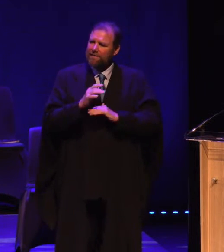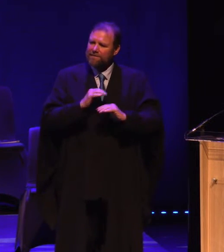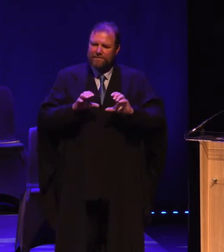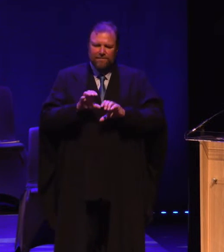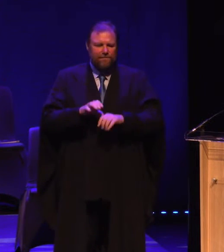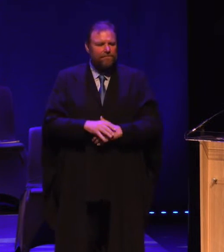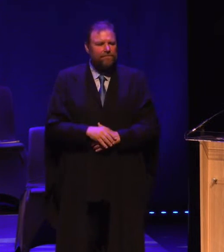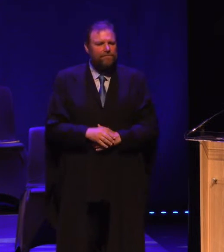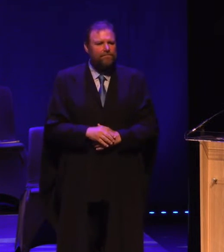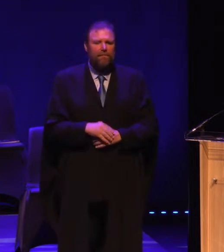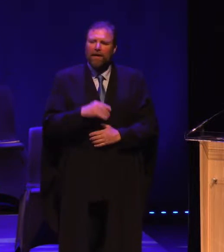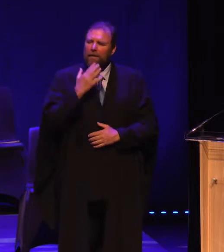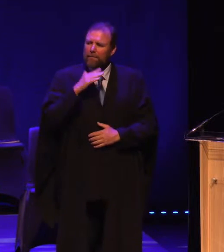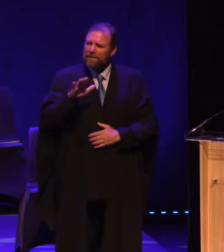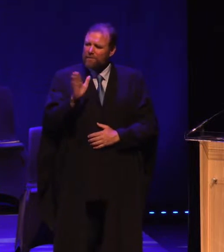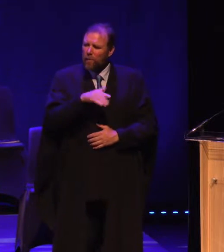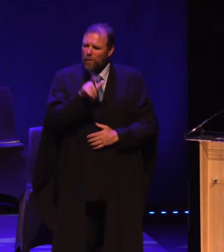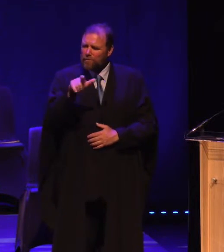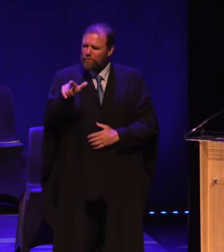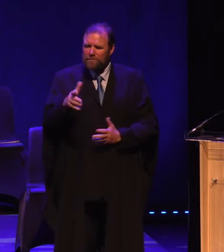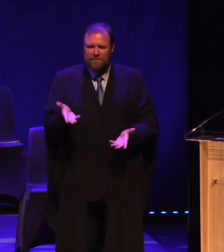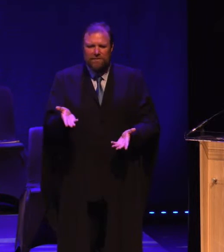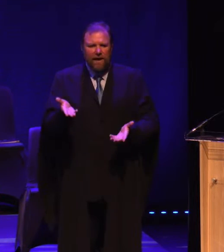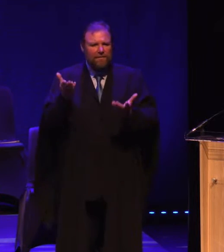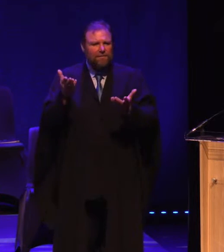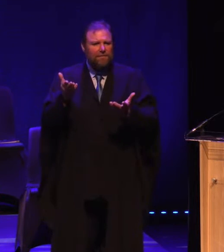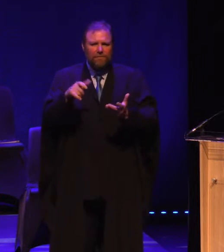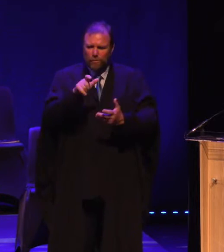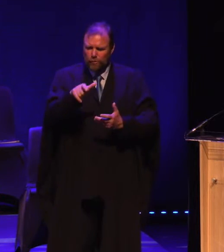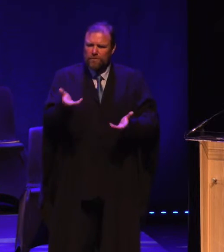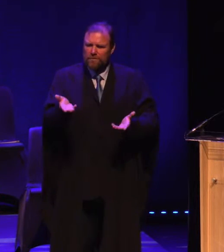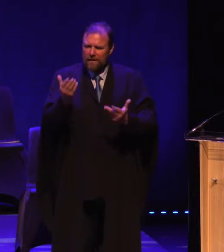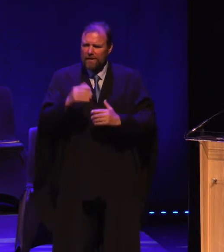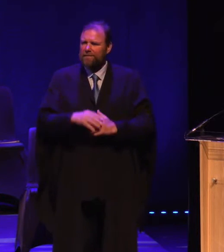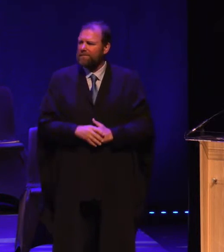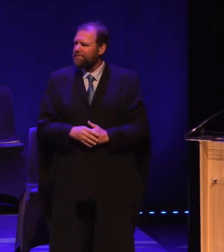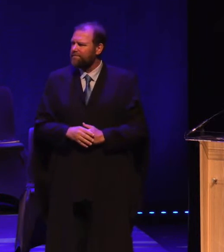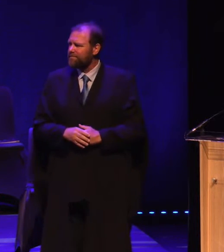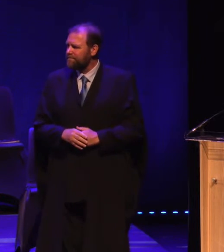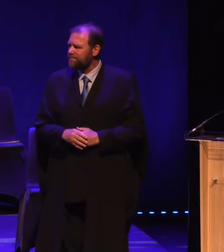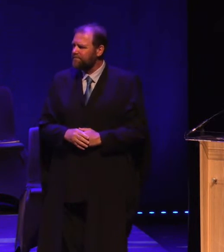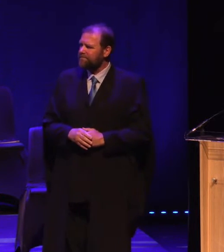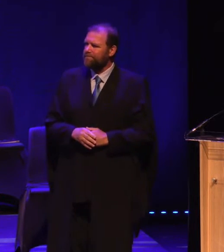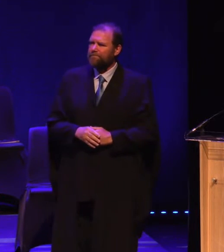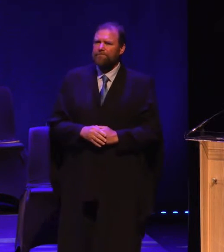Will all students stand, please, for the admittance by the Vice-Chancellor?